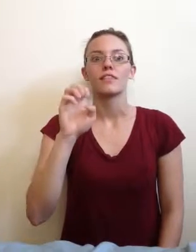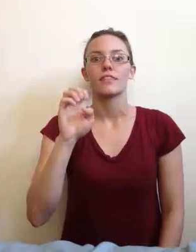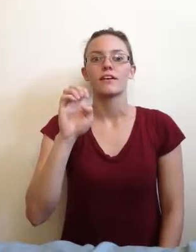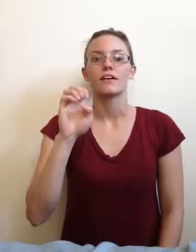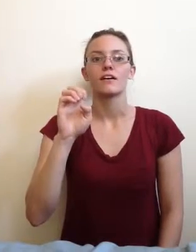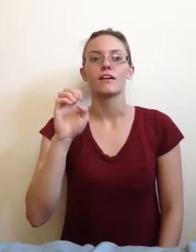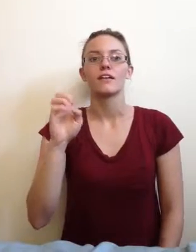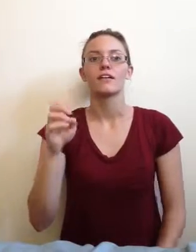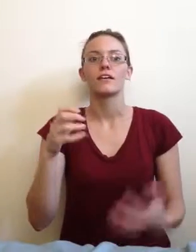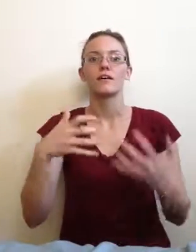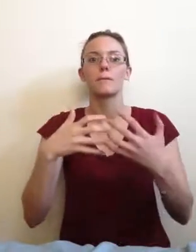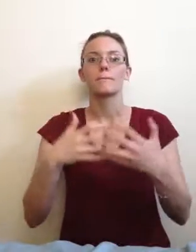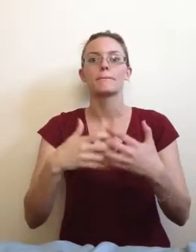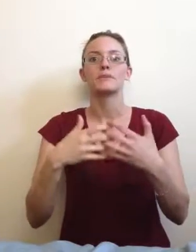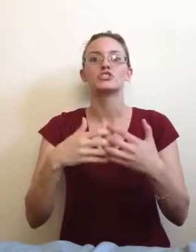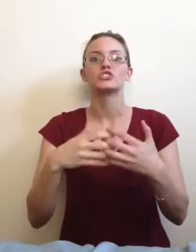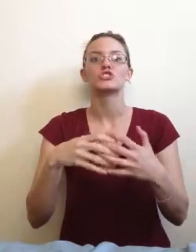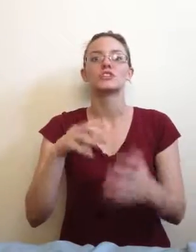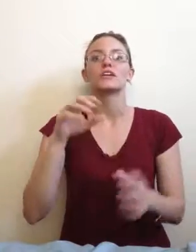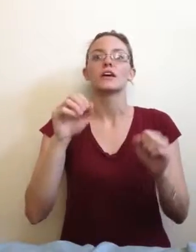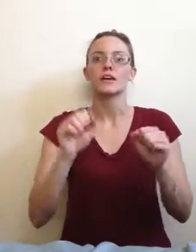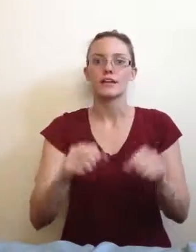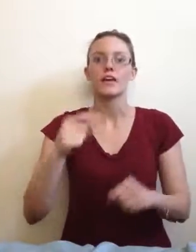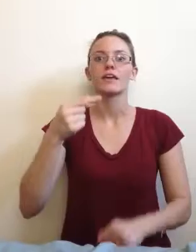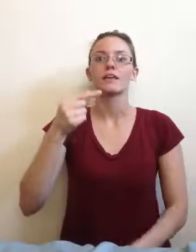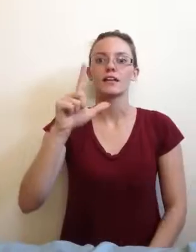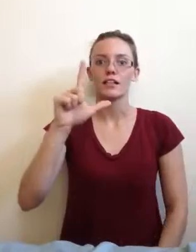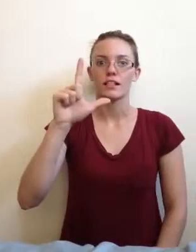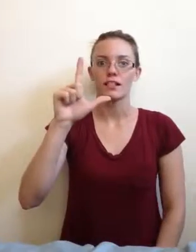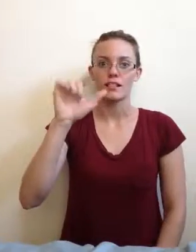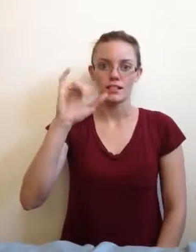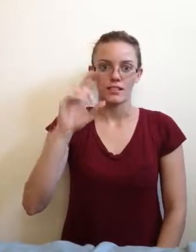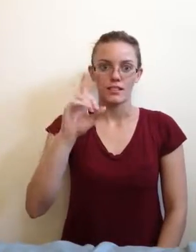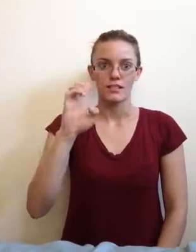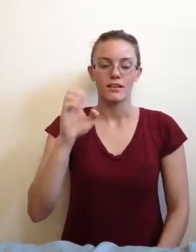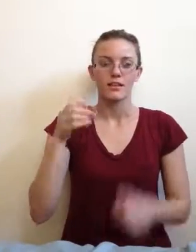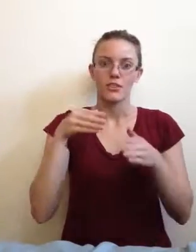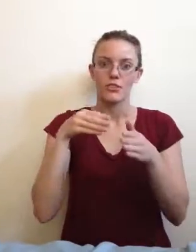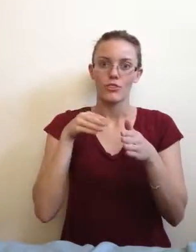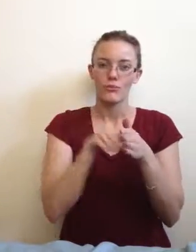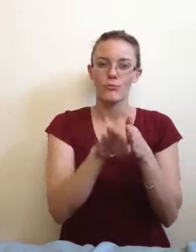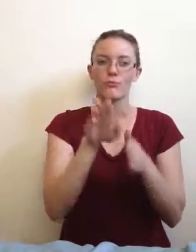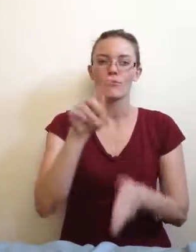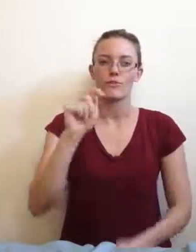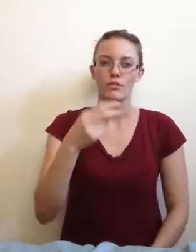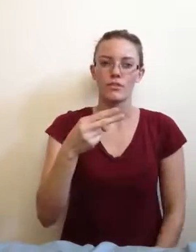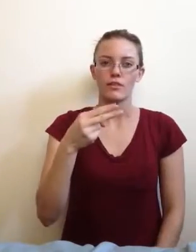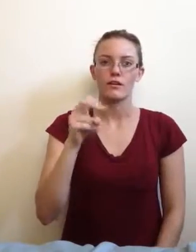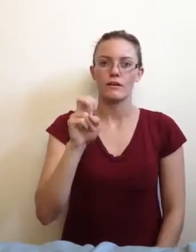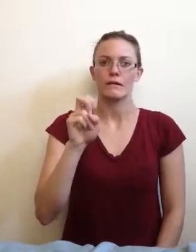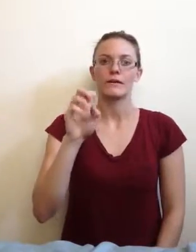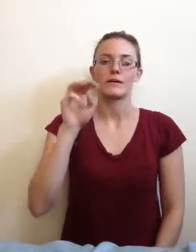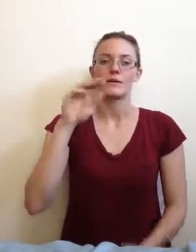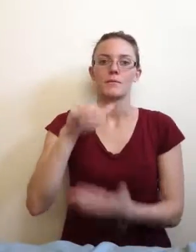got to hold it to kind of keep it from going in all kinds of directions so that your fabric won't be crooked